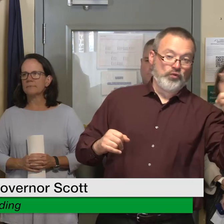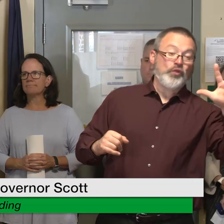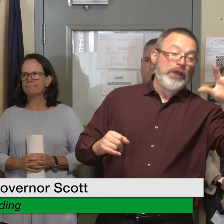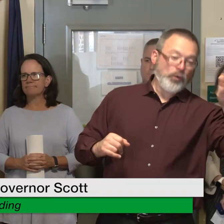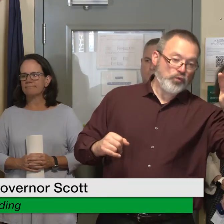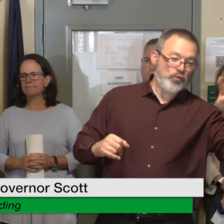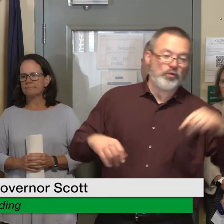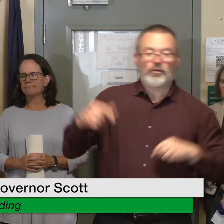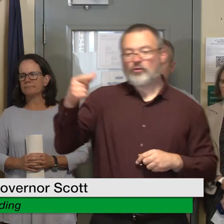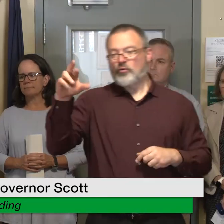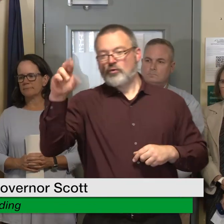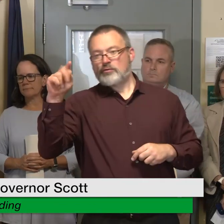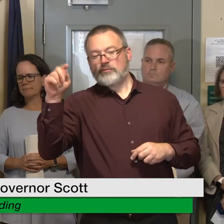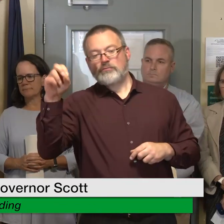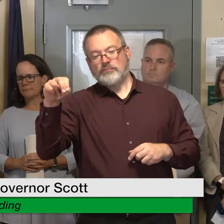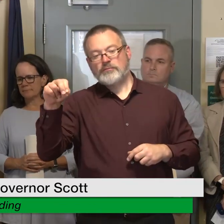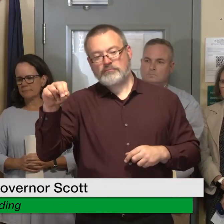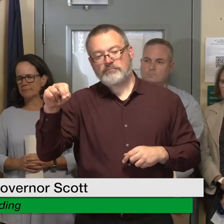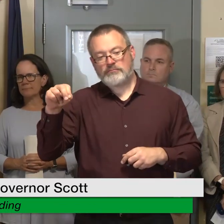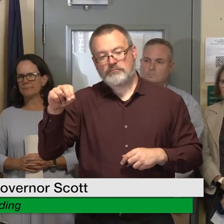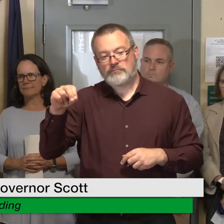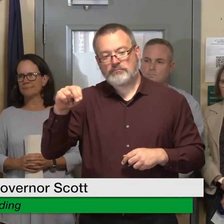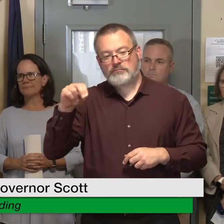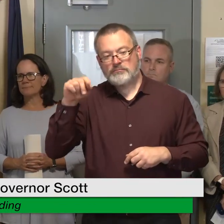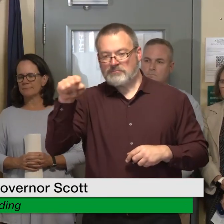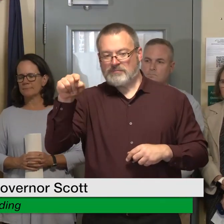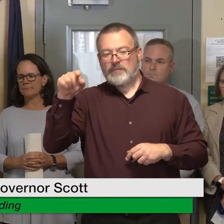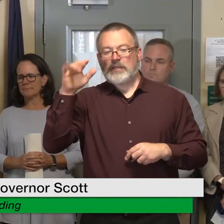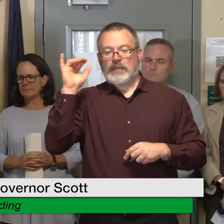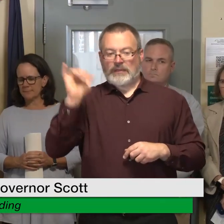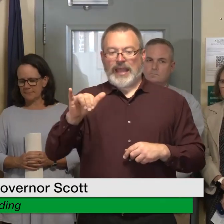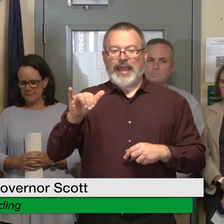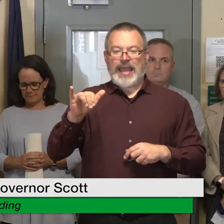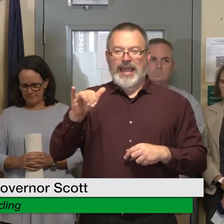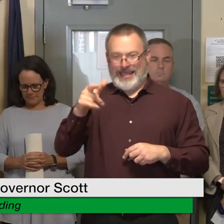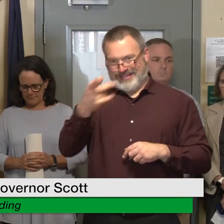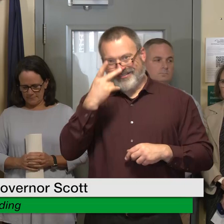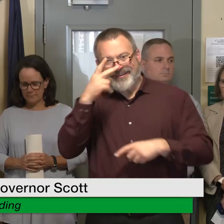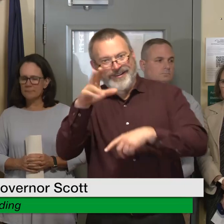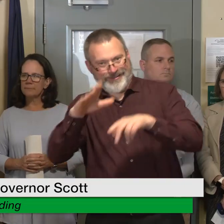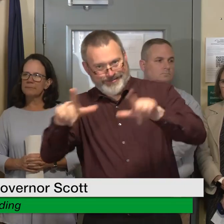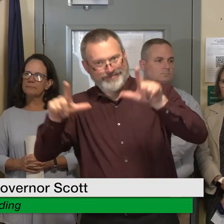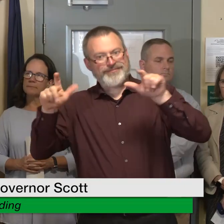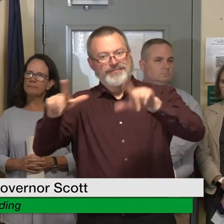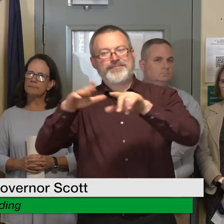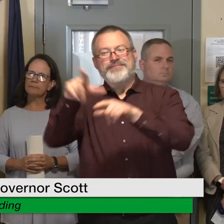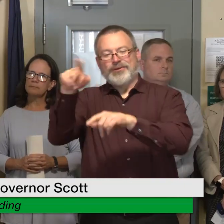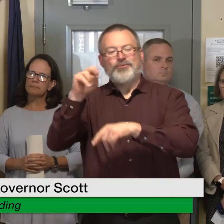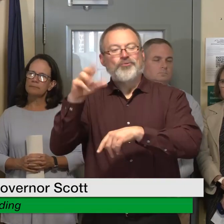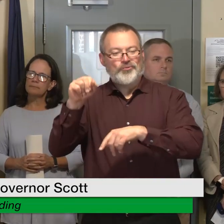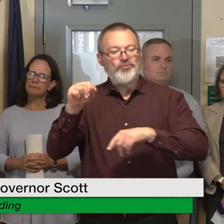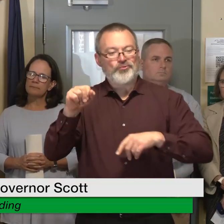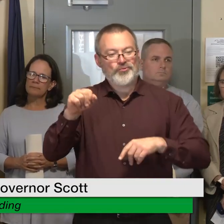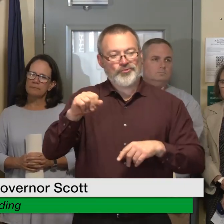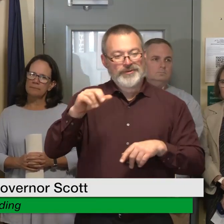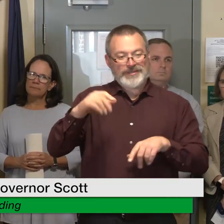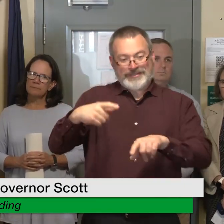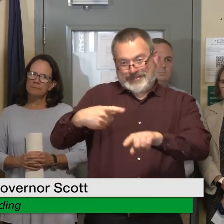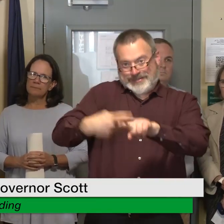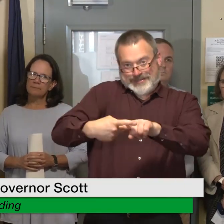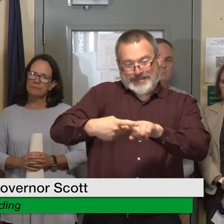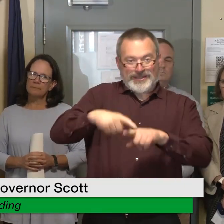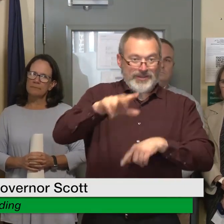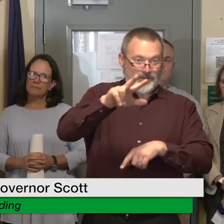Groton, which you had great coverage on, at the intersection of 232.